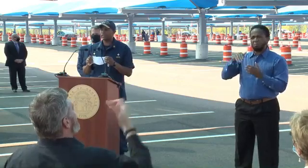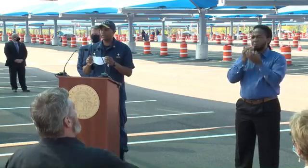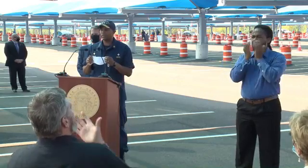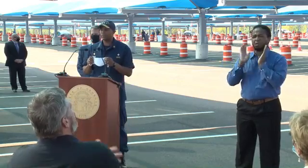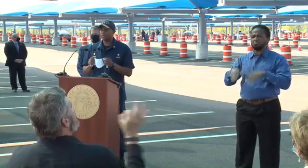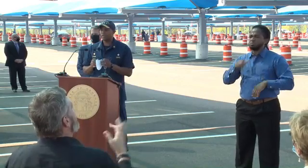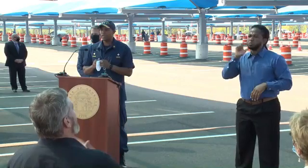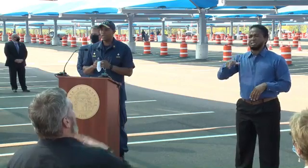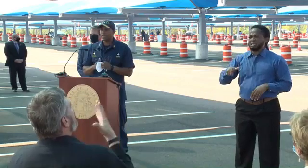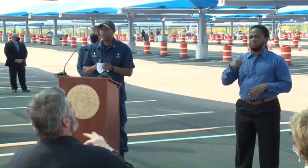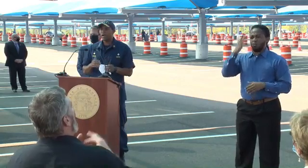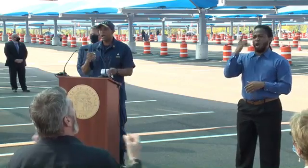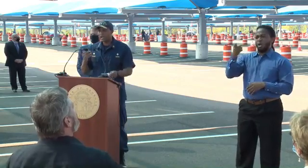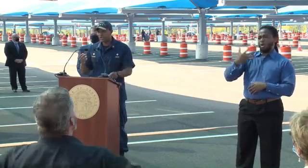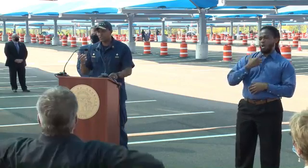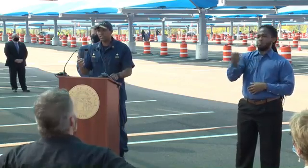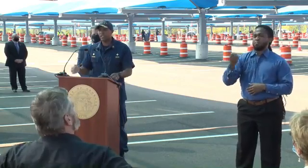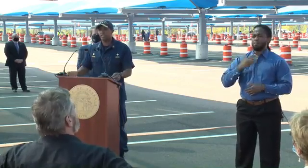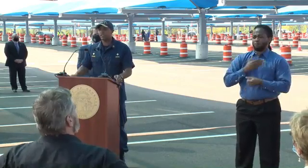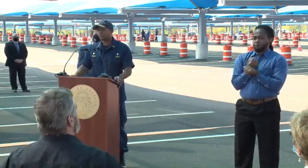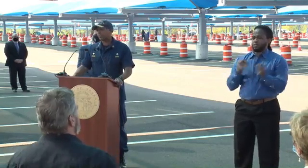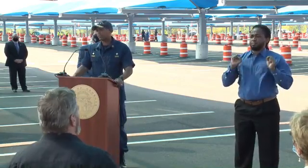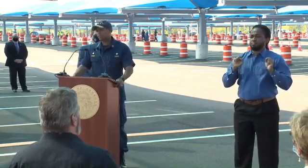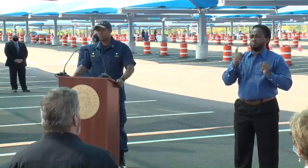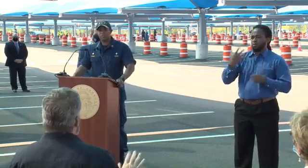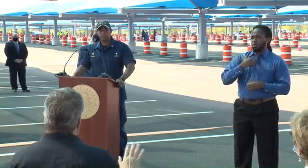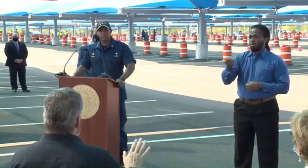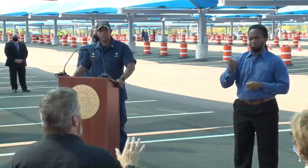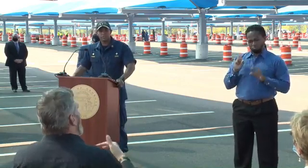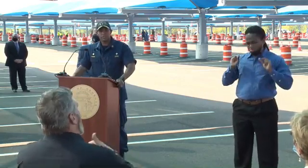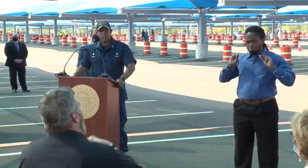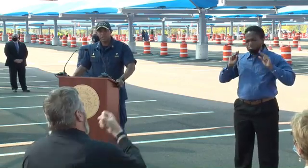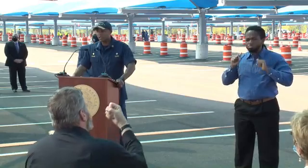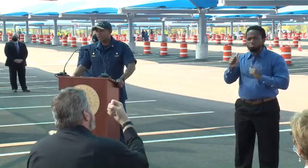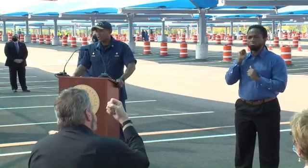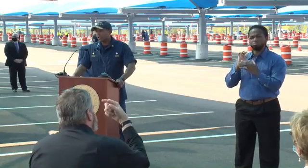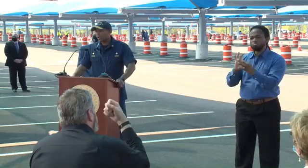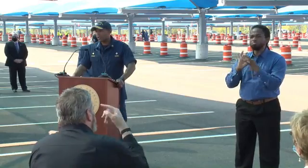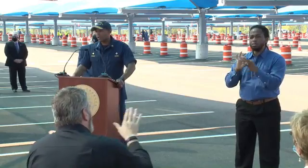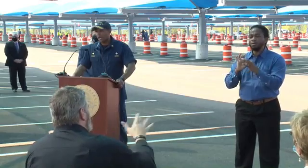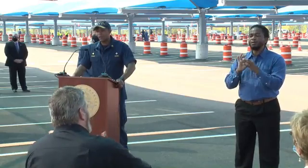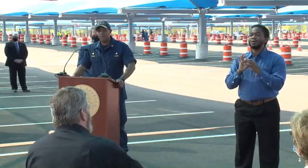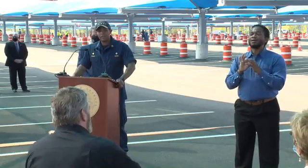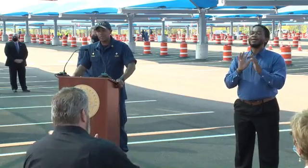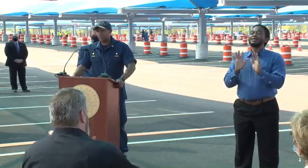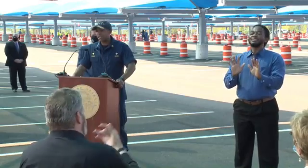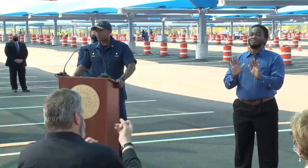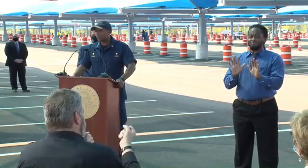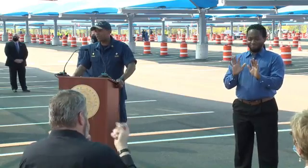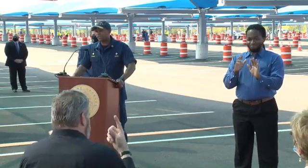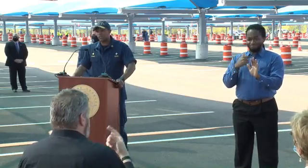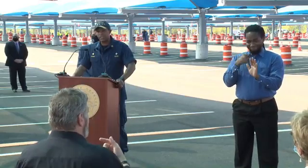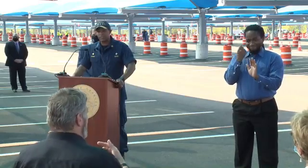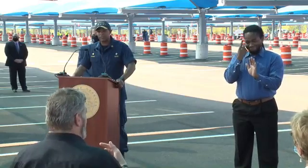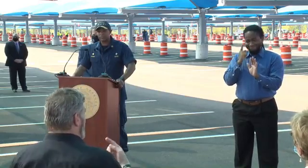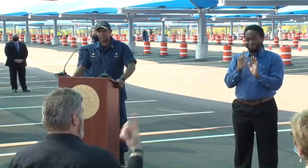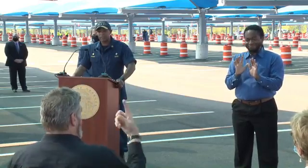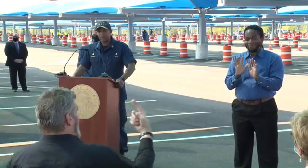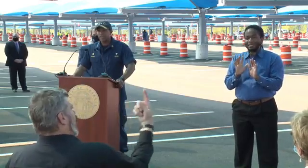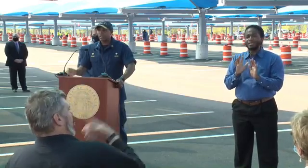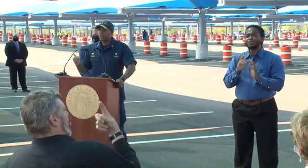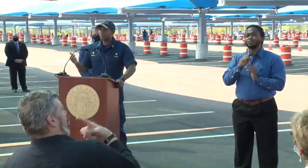would say to you. I understand your concerns. I don't like people telling me what to do